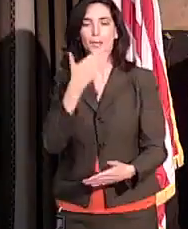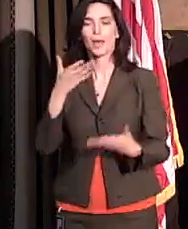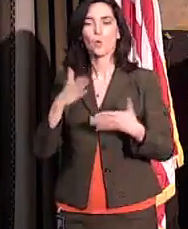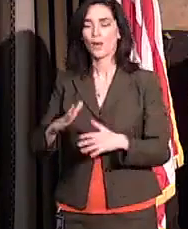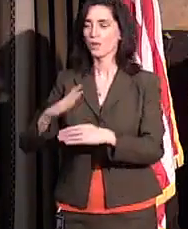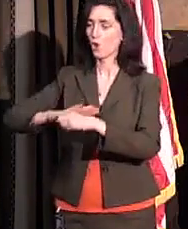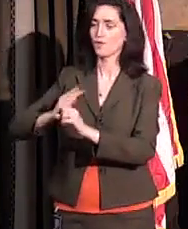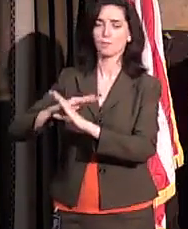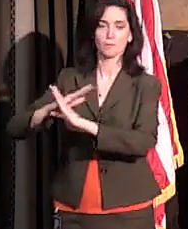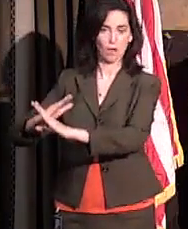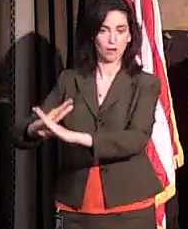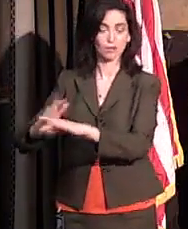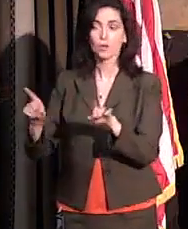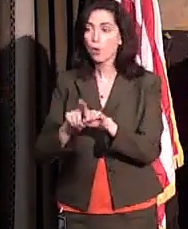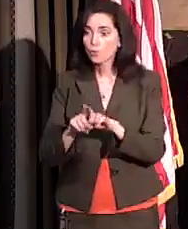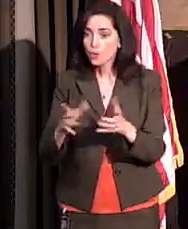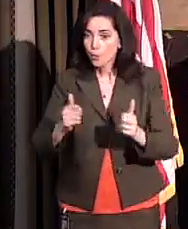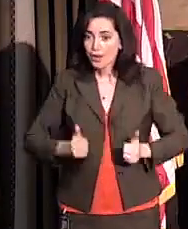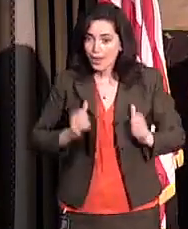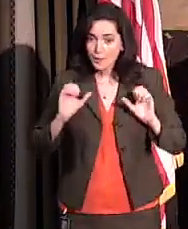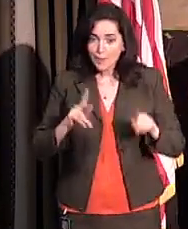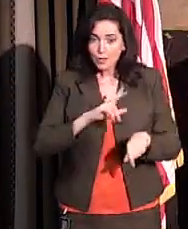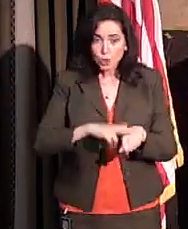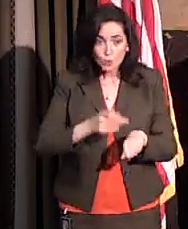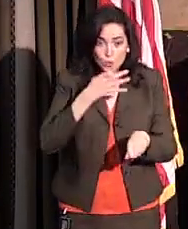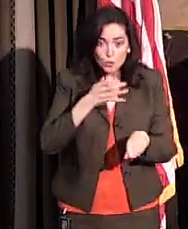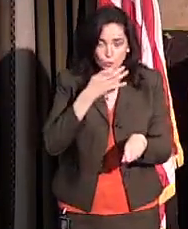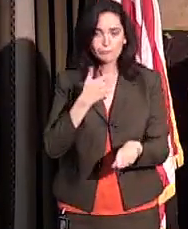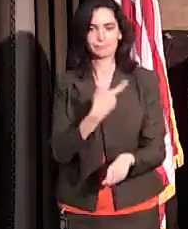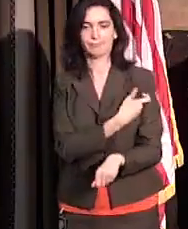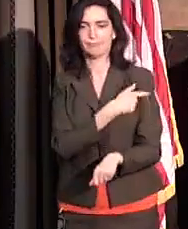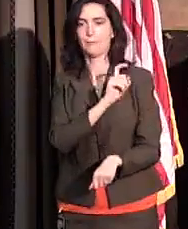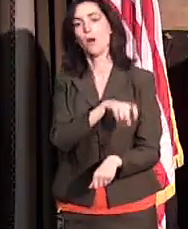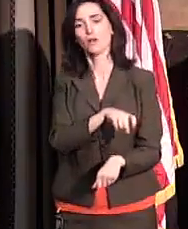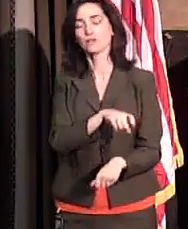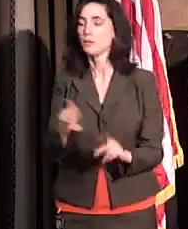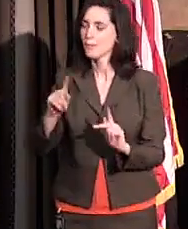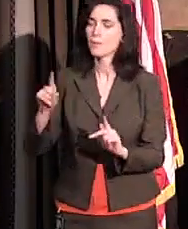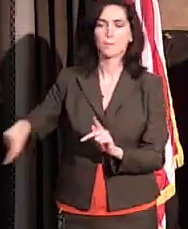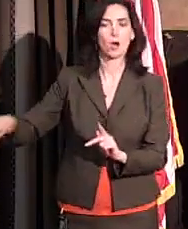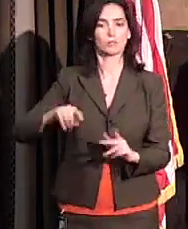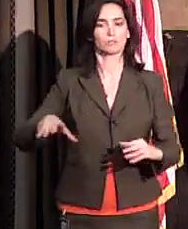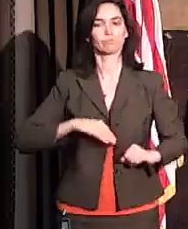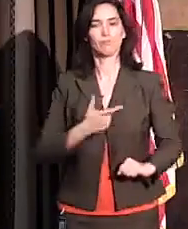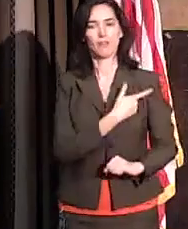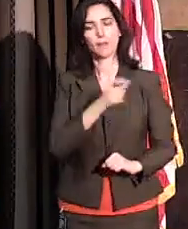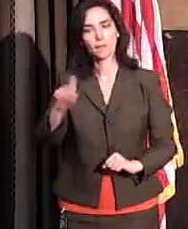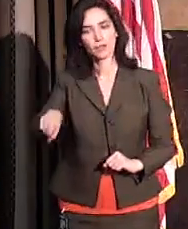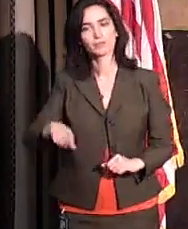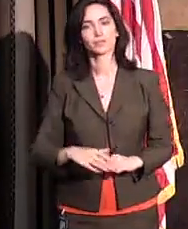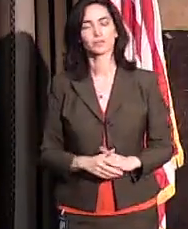pandemic and the best chance to put it behind us as soon as possible, but that requires people getting vaccine.